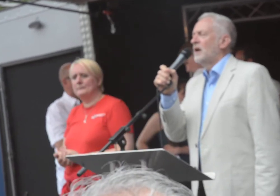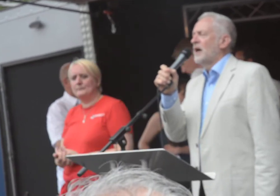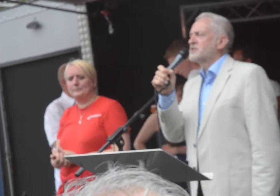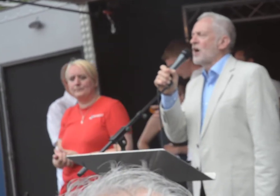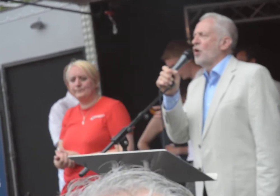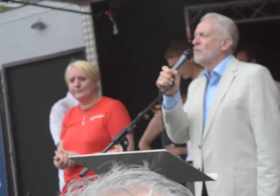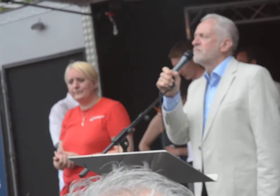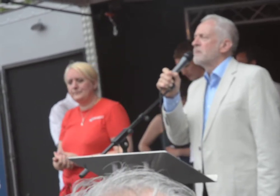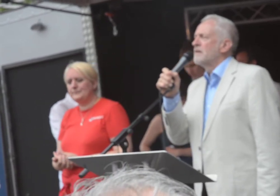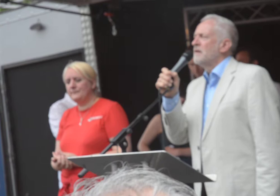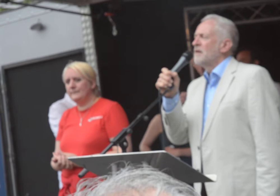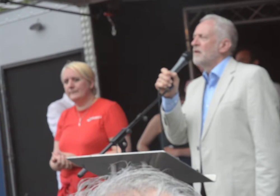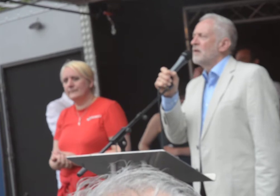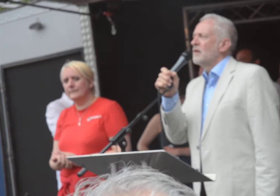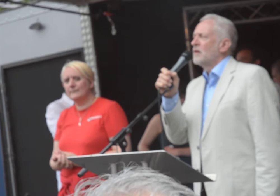And so